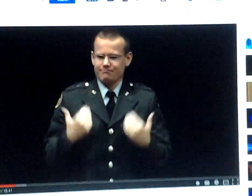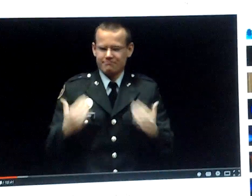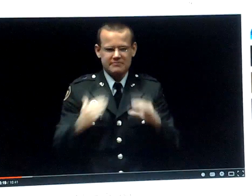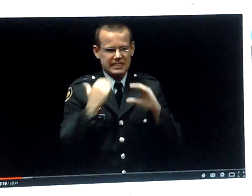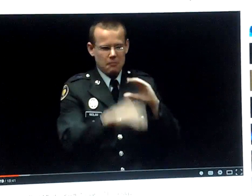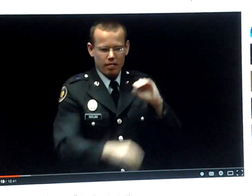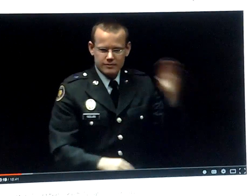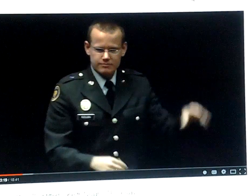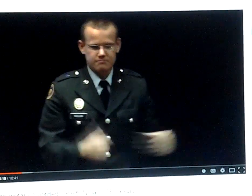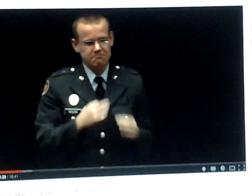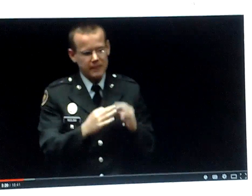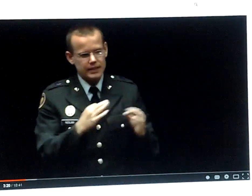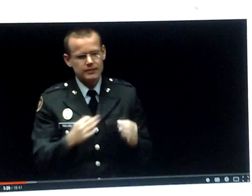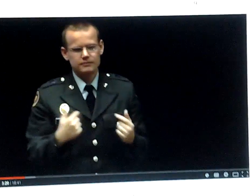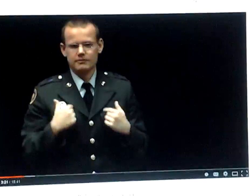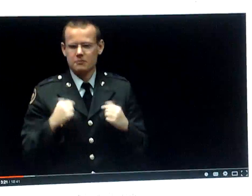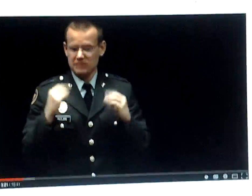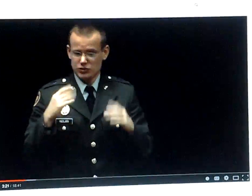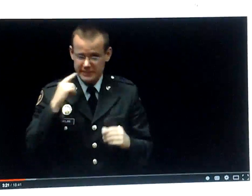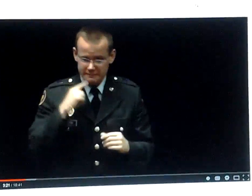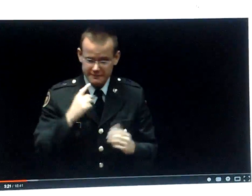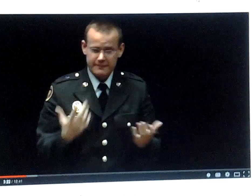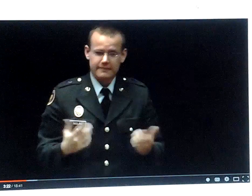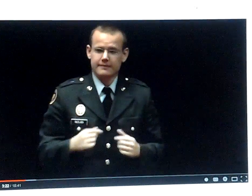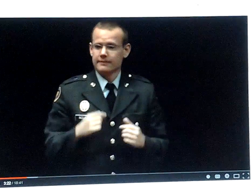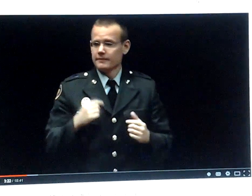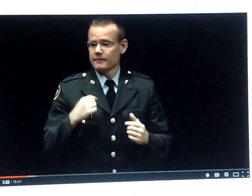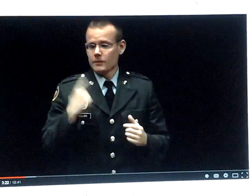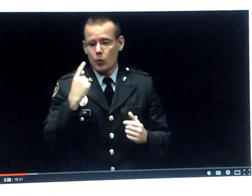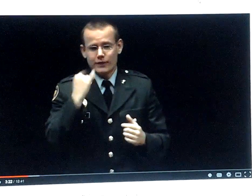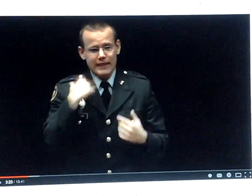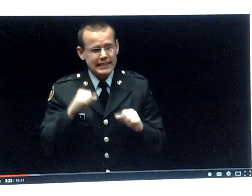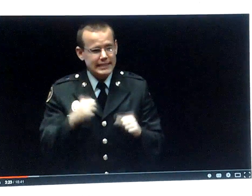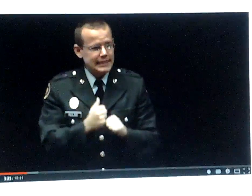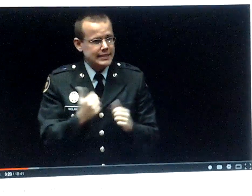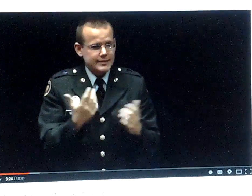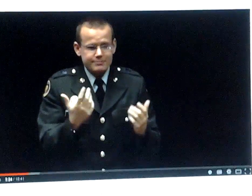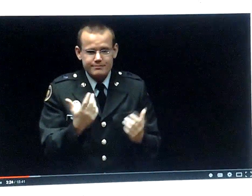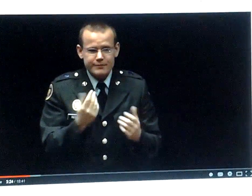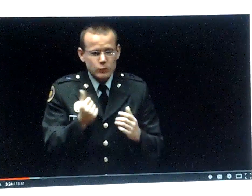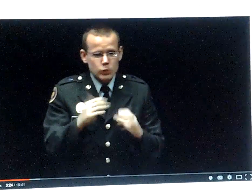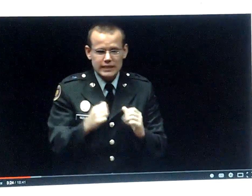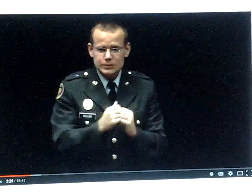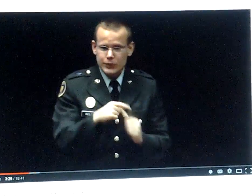So I went through the training, and they already taught me this, but they sent me an email.